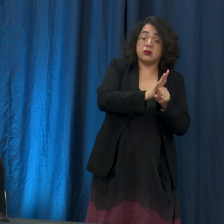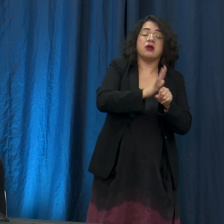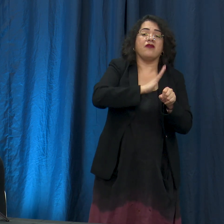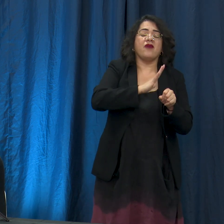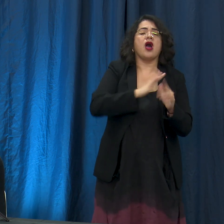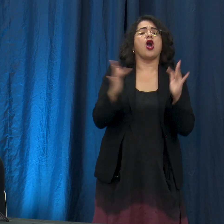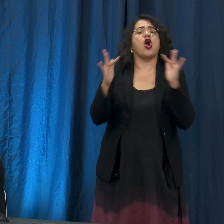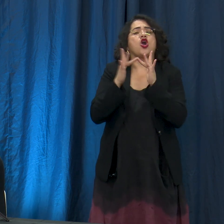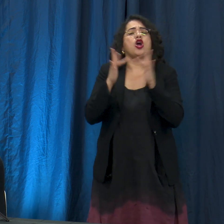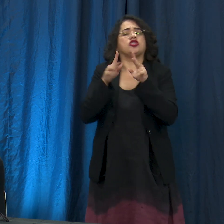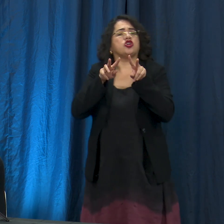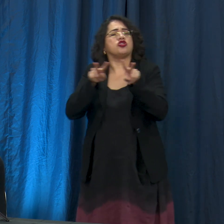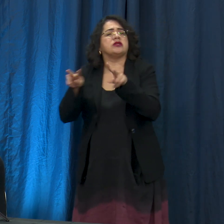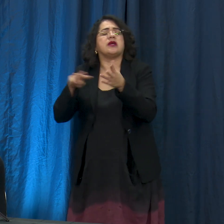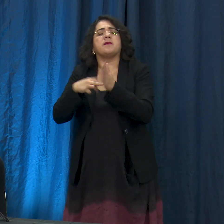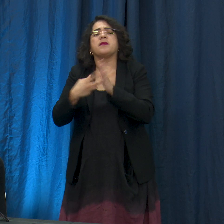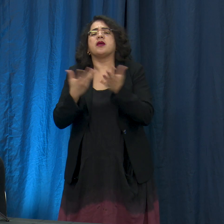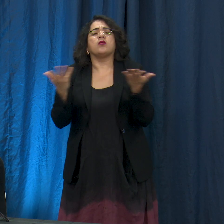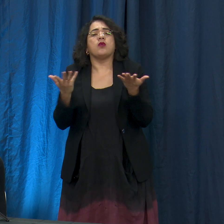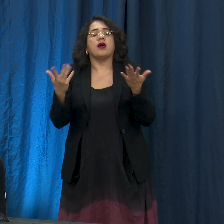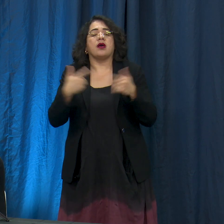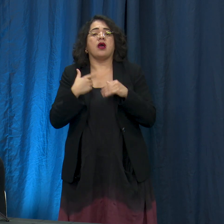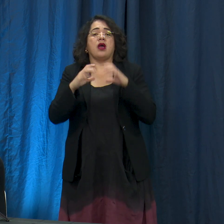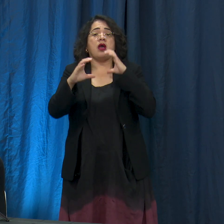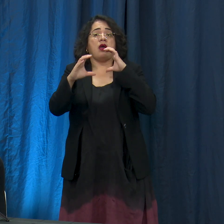involves communicating with those who have